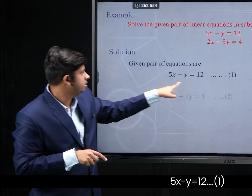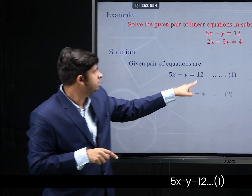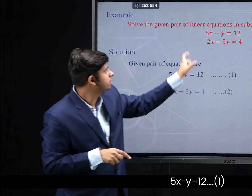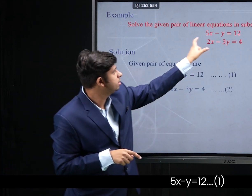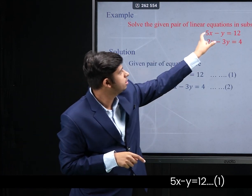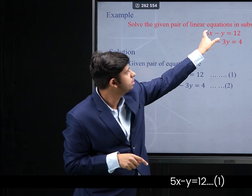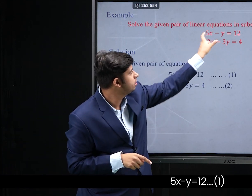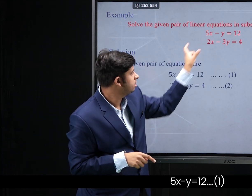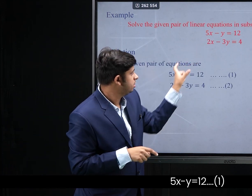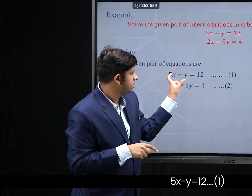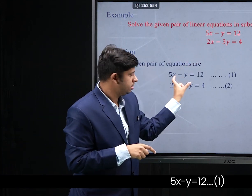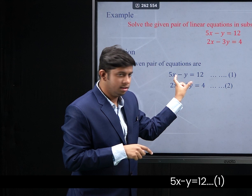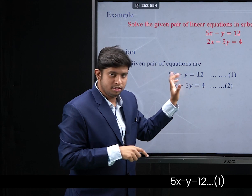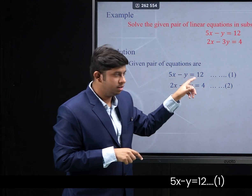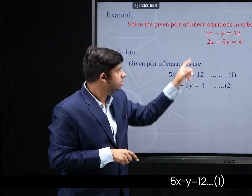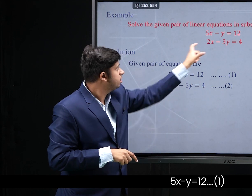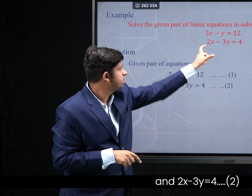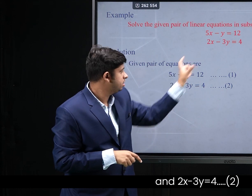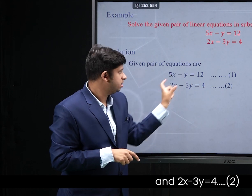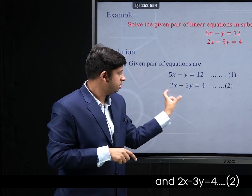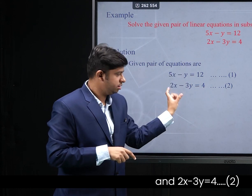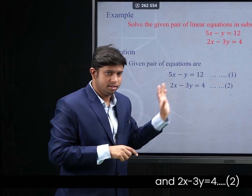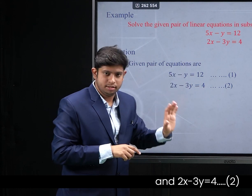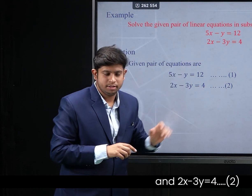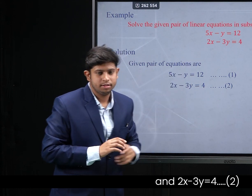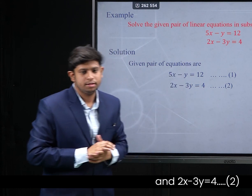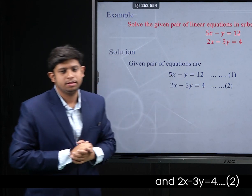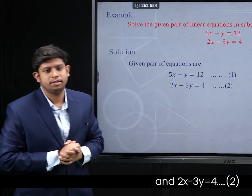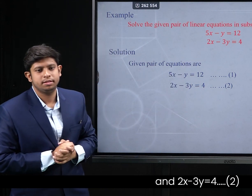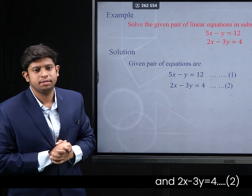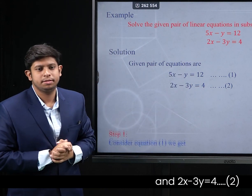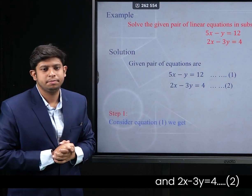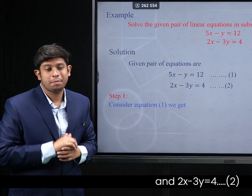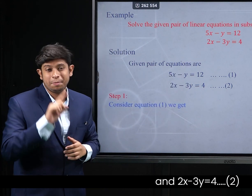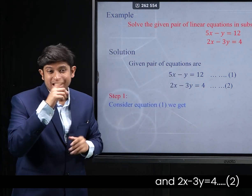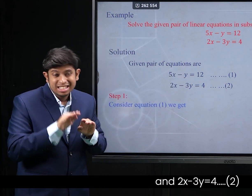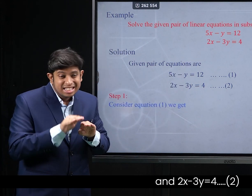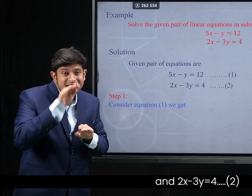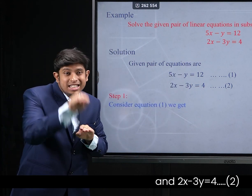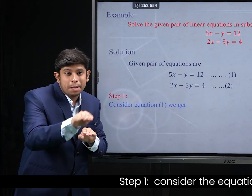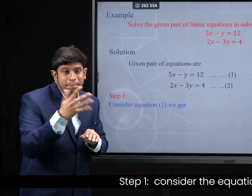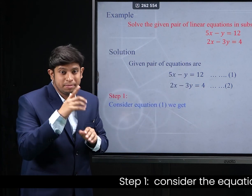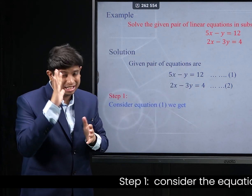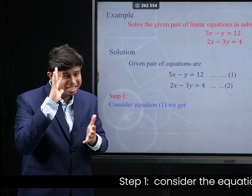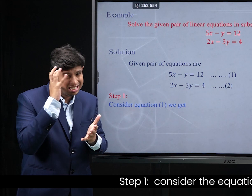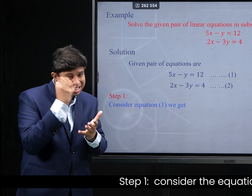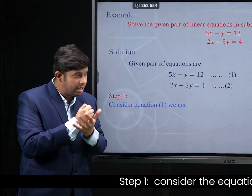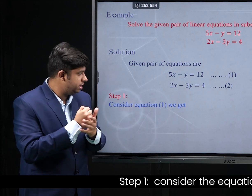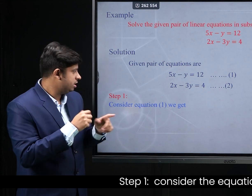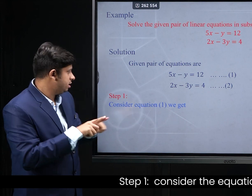equal to 12 as equation 1 and 2x minus 3y is equal to 4 as equation 2. Step 1. Consider